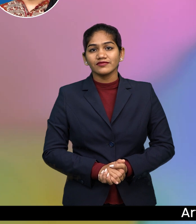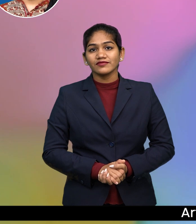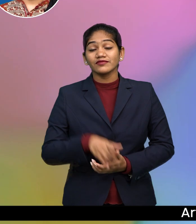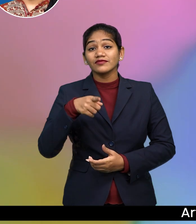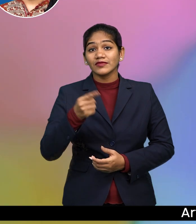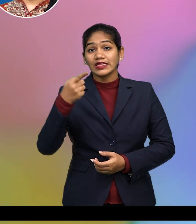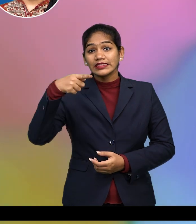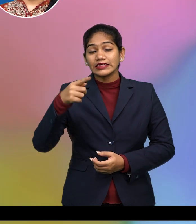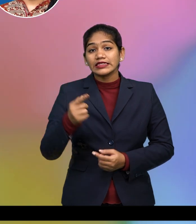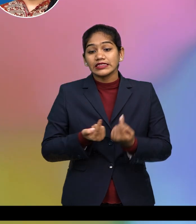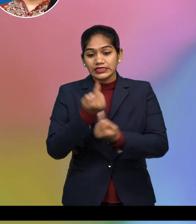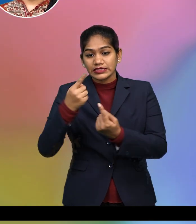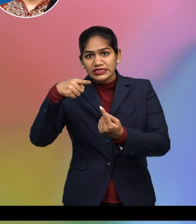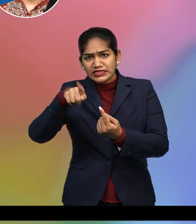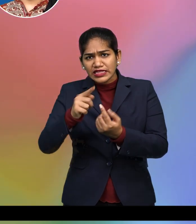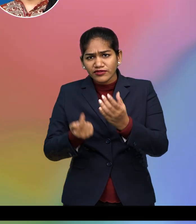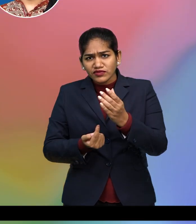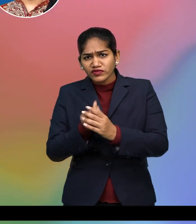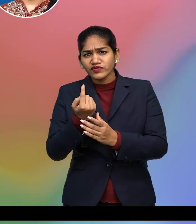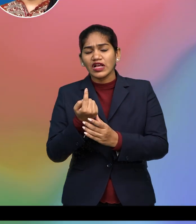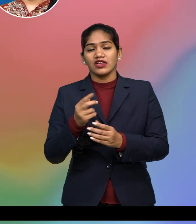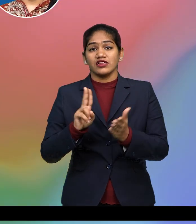Artificial propagation by cutting.